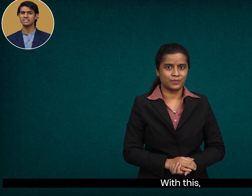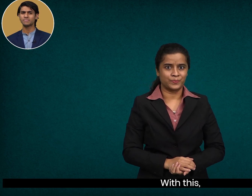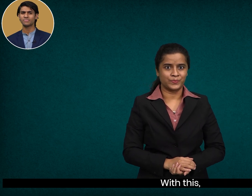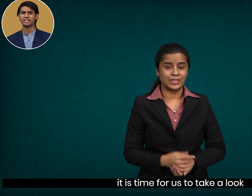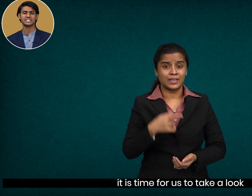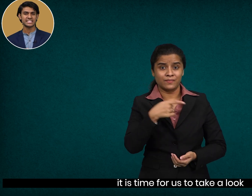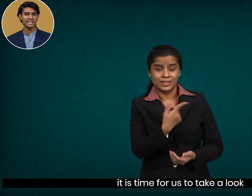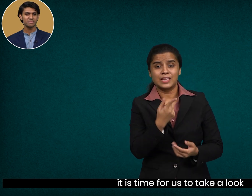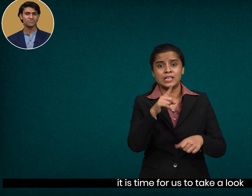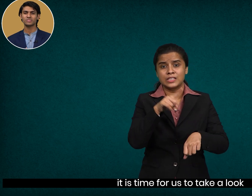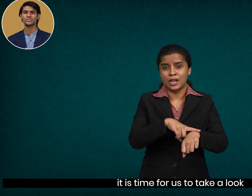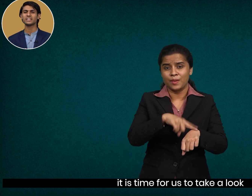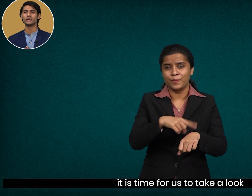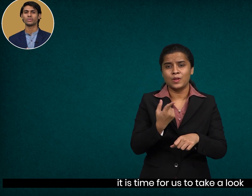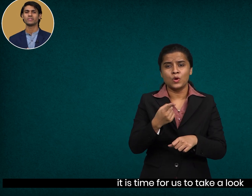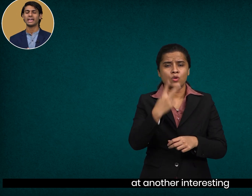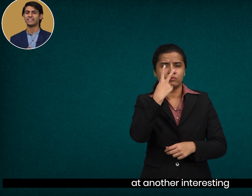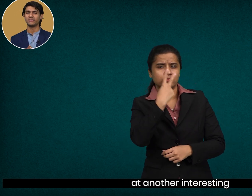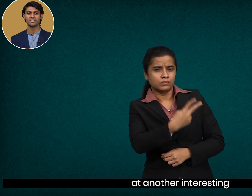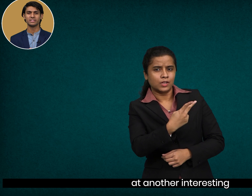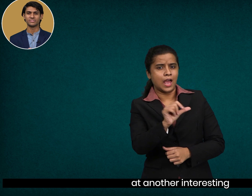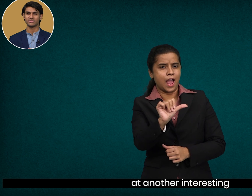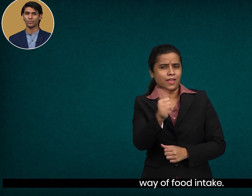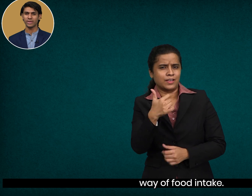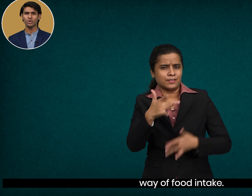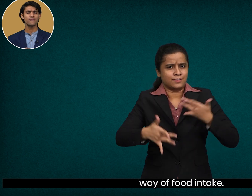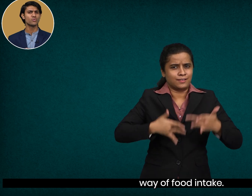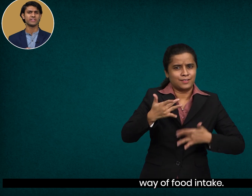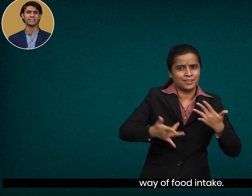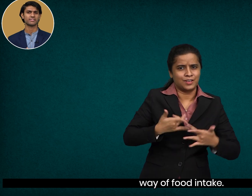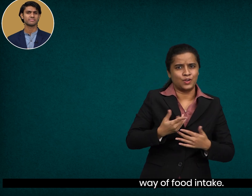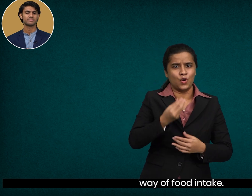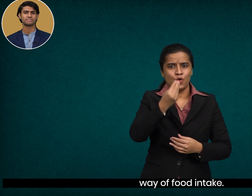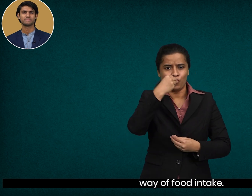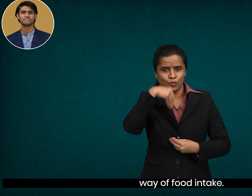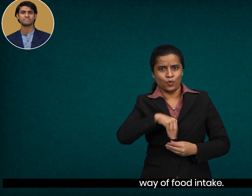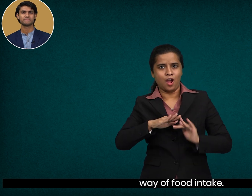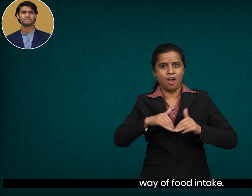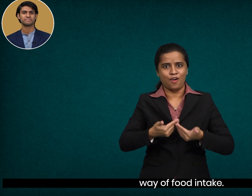With this, it is time for us to take a look at another interesting way of food intake.